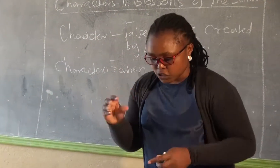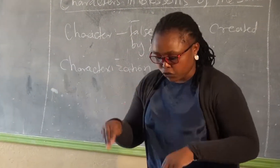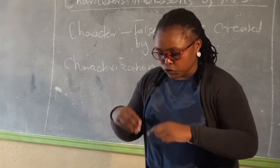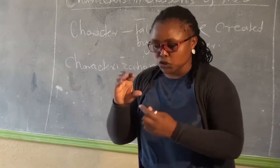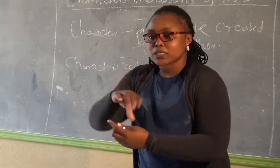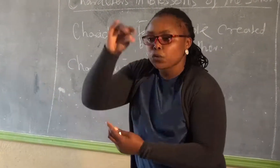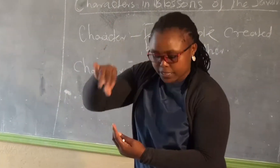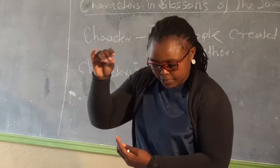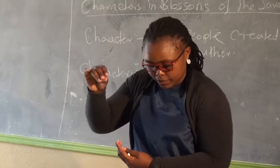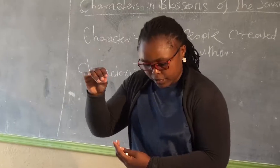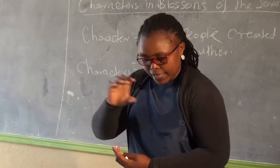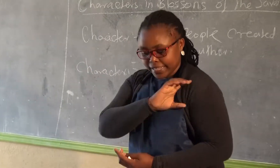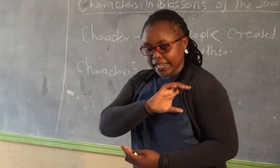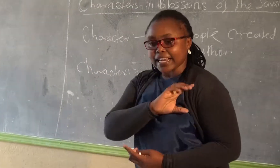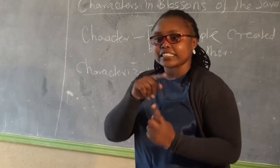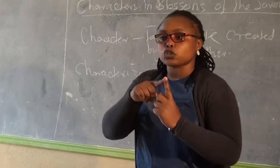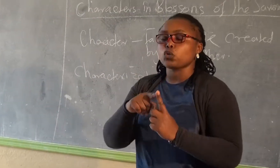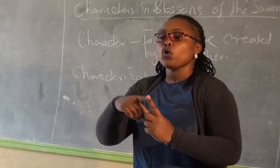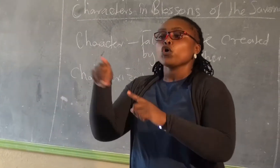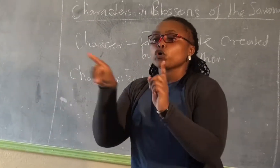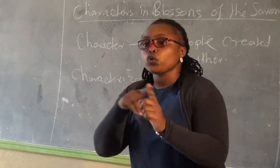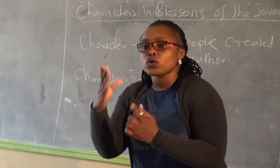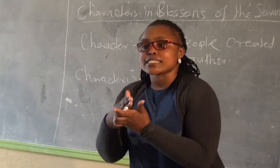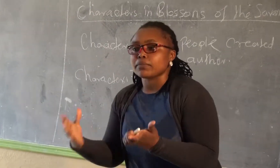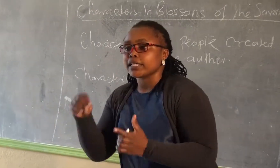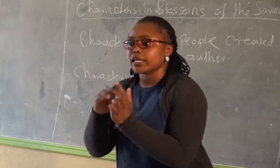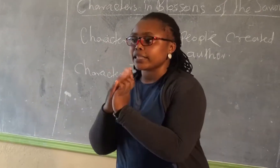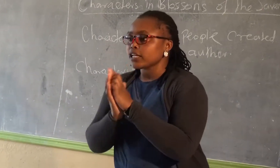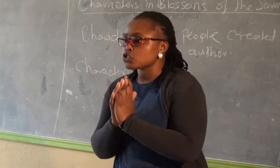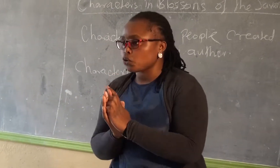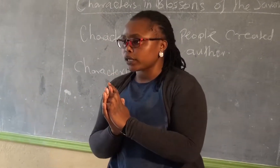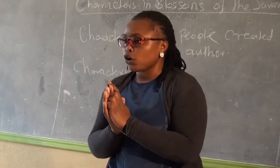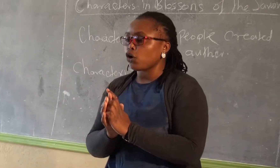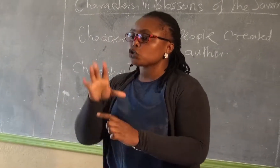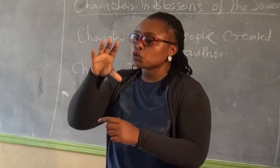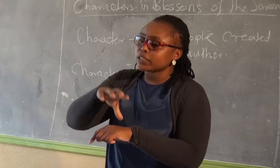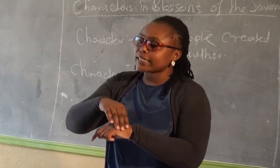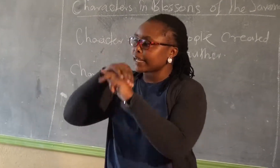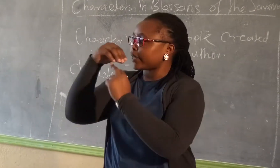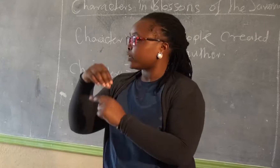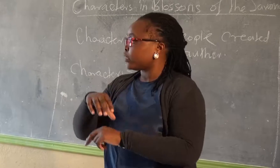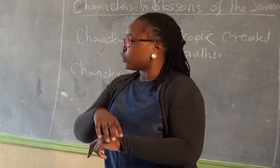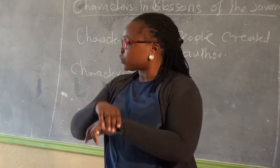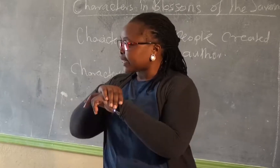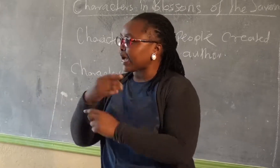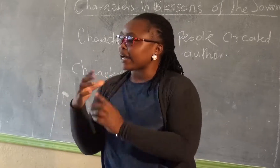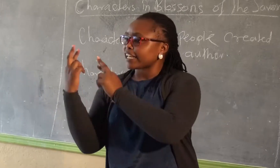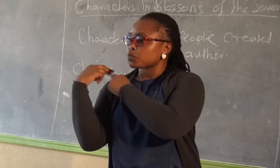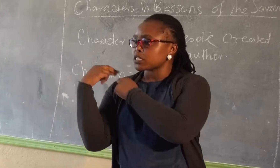of choosing the character to do something in the story or to take a